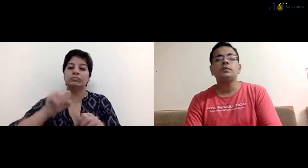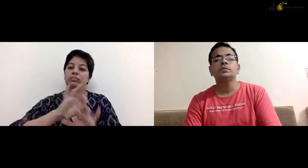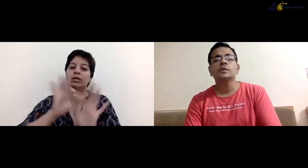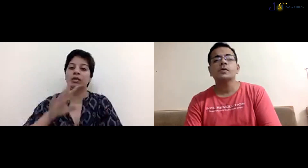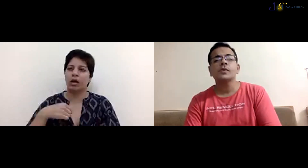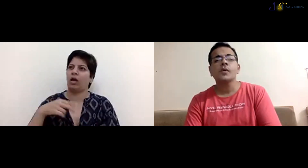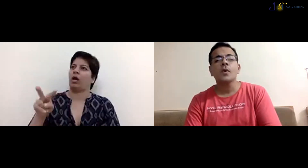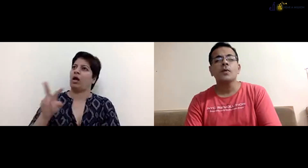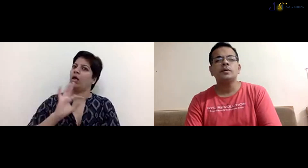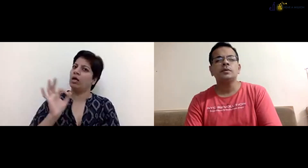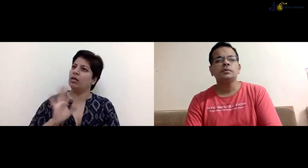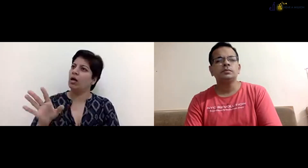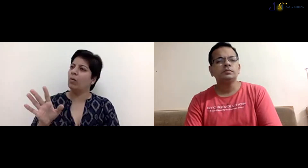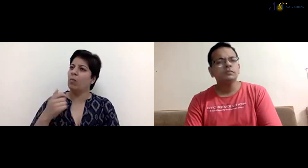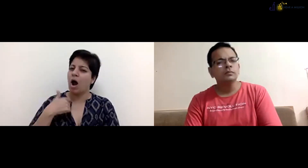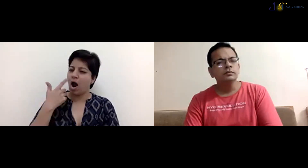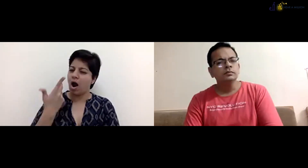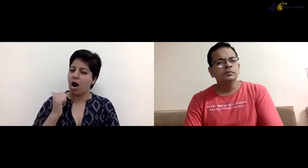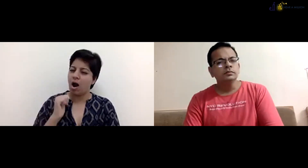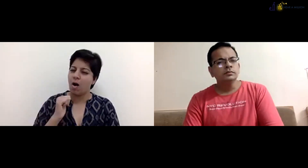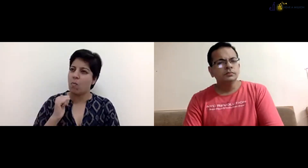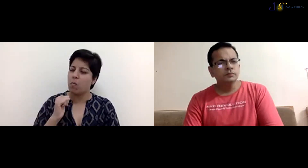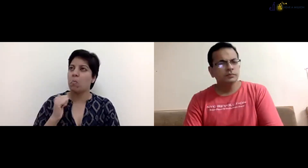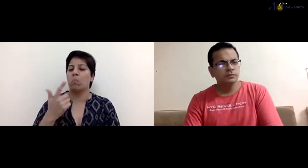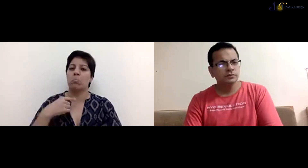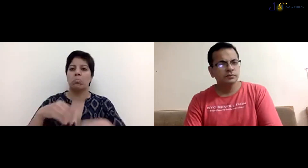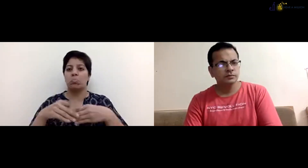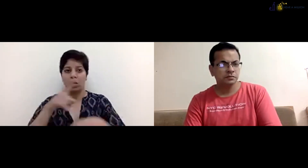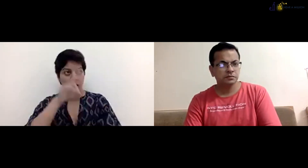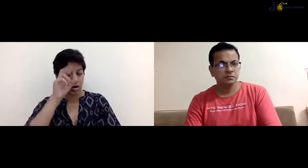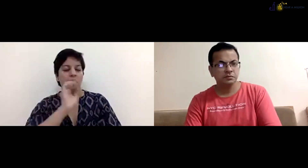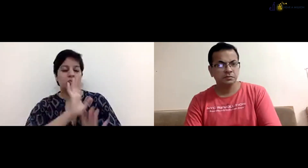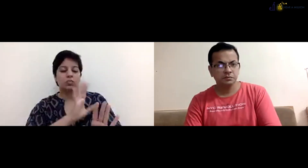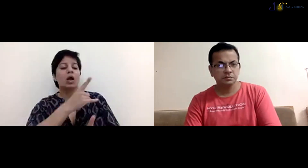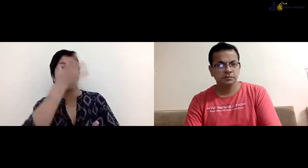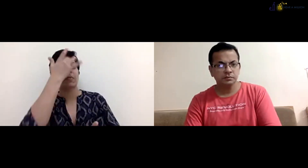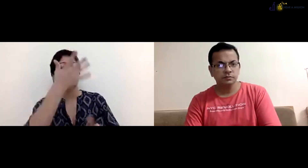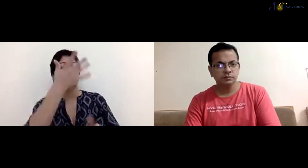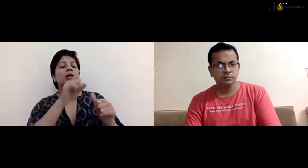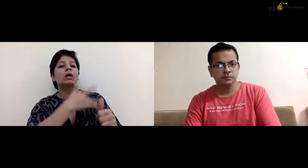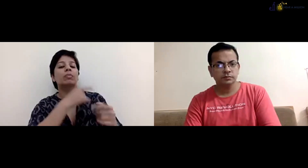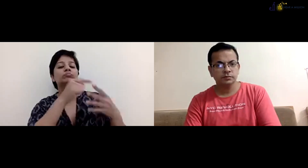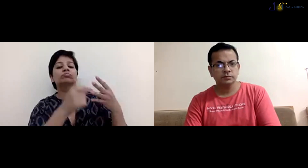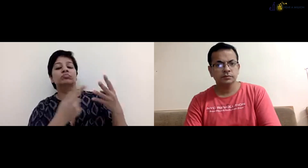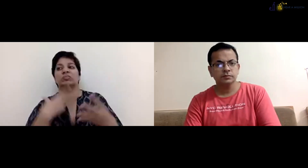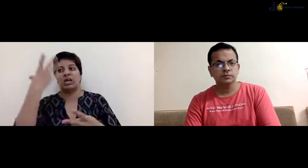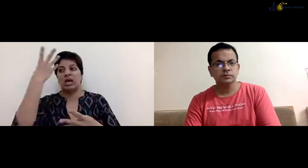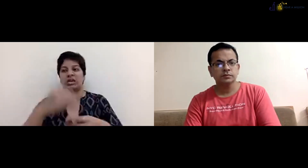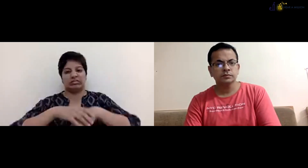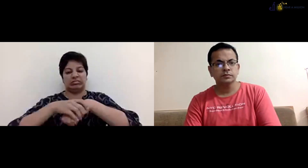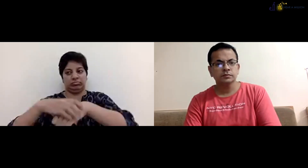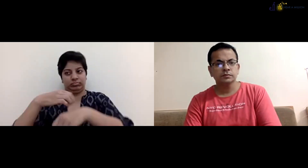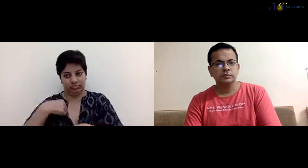and they provided me all the accessibility thing. It was like wow for me that they know